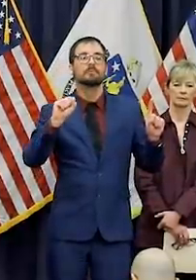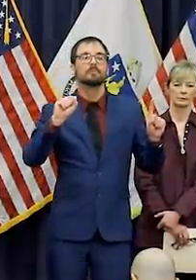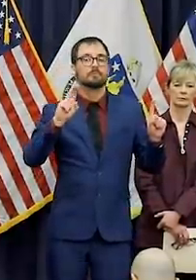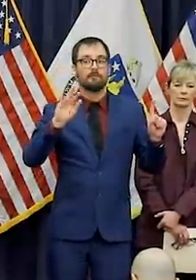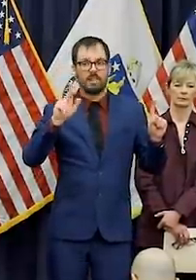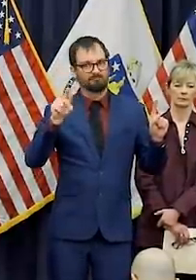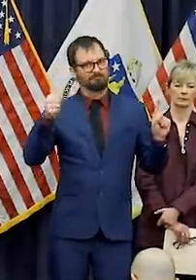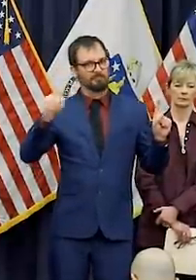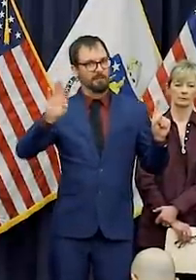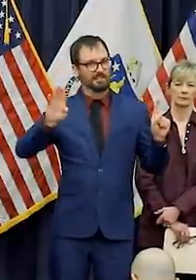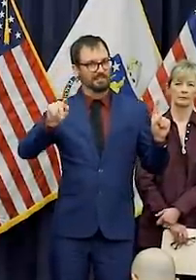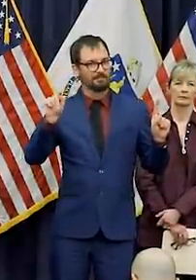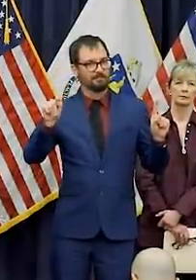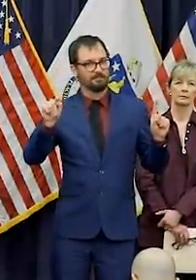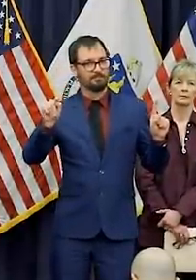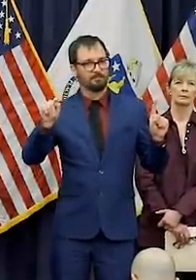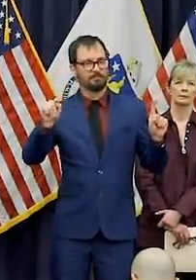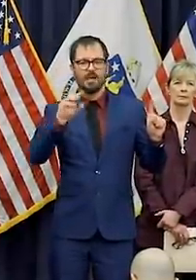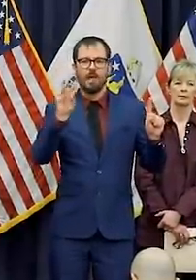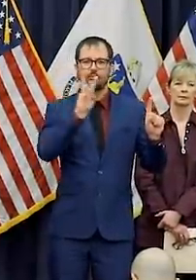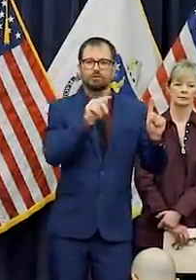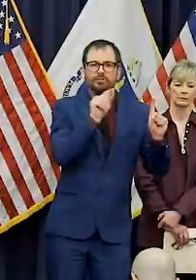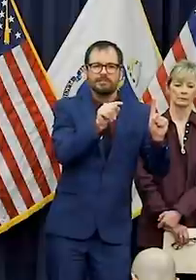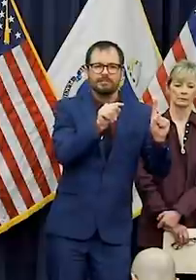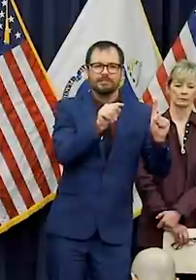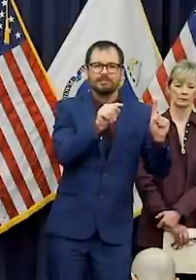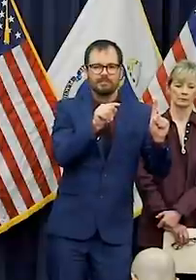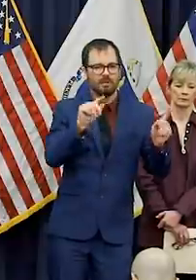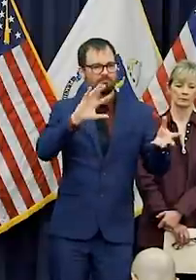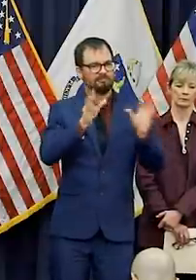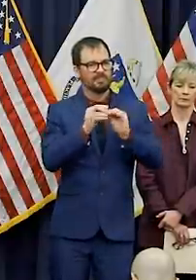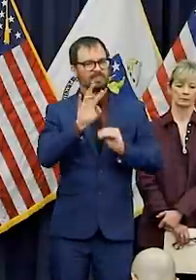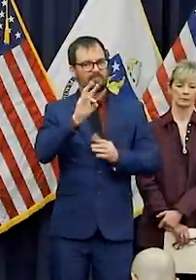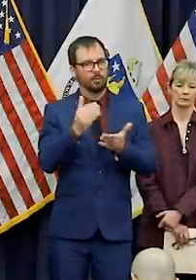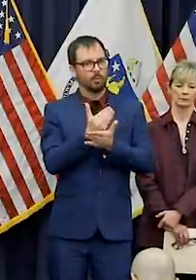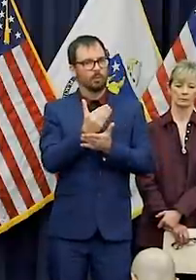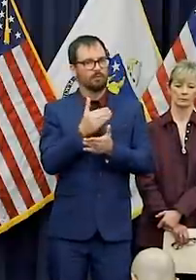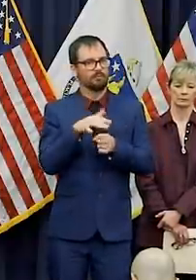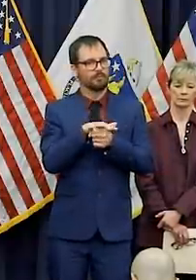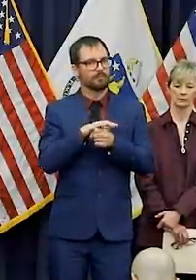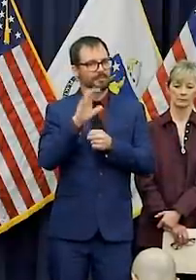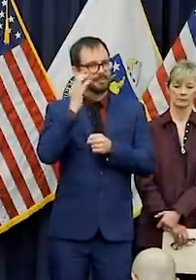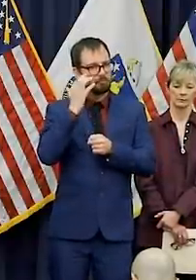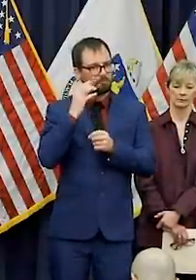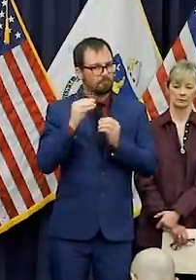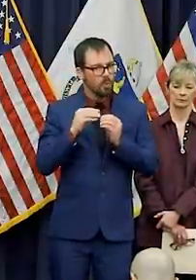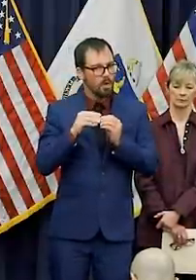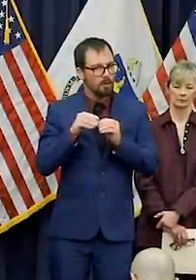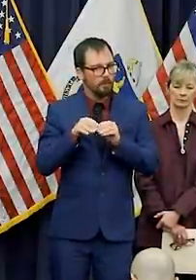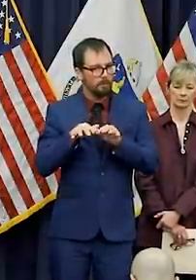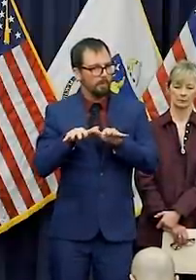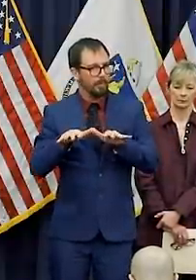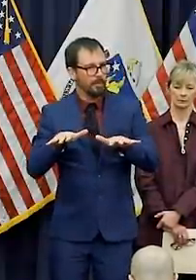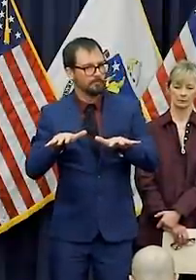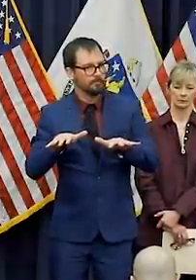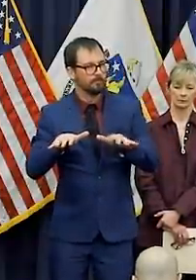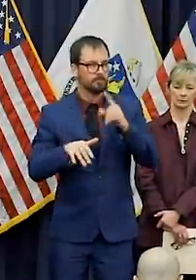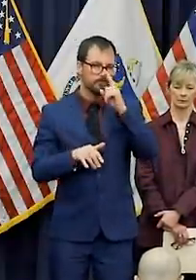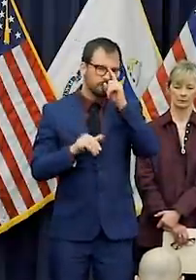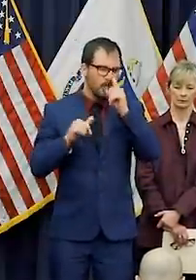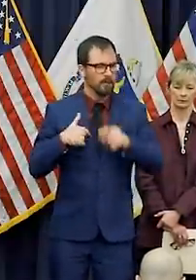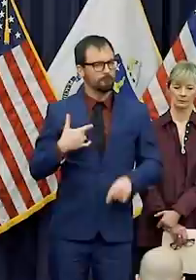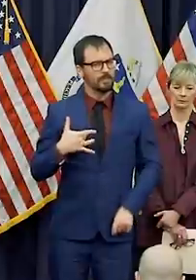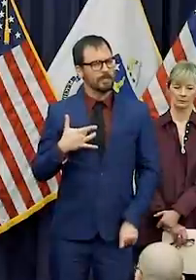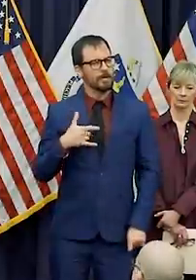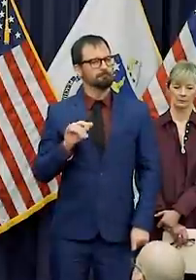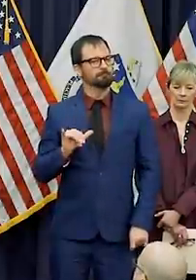As you have heard, this is an evolving situation. I speak to you as a physician, your